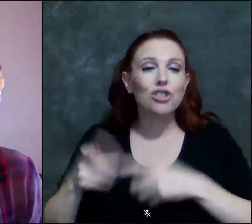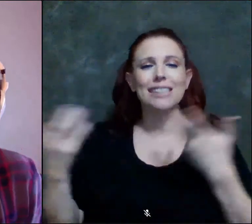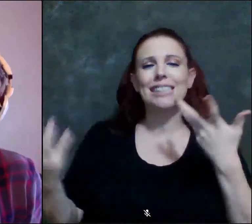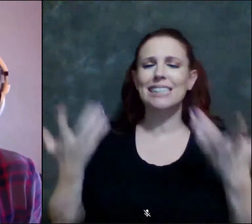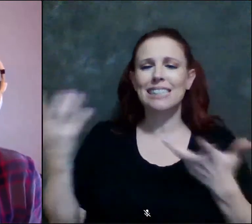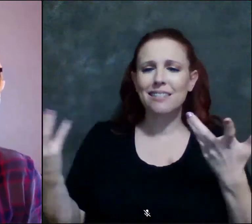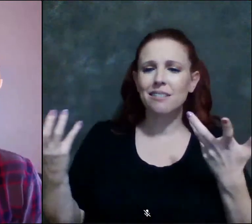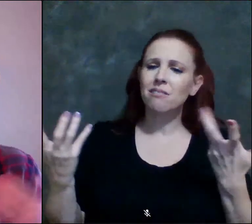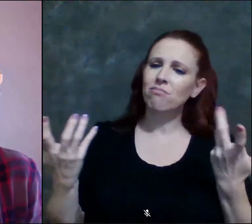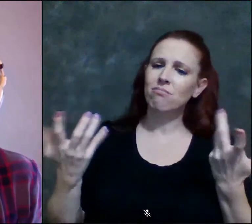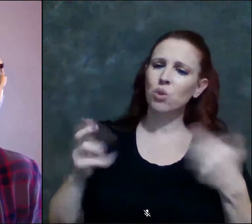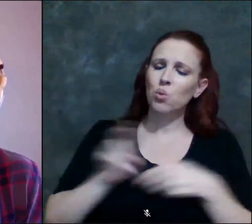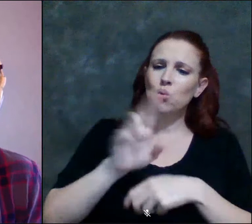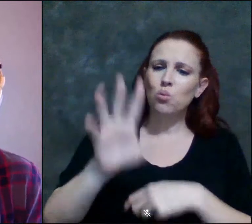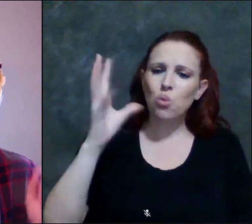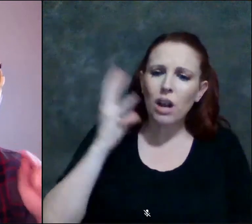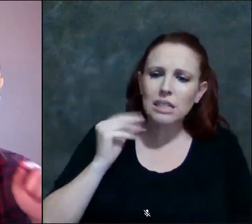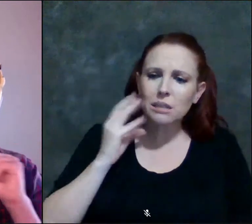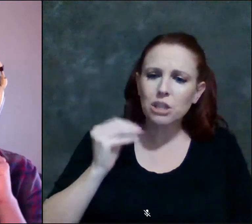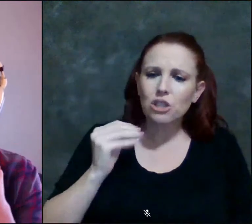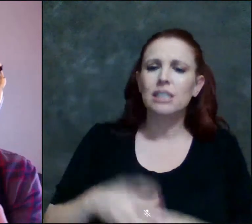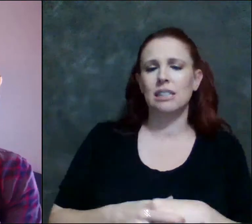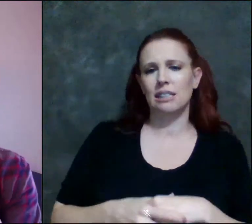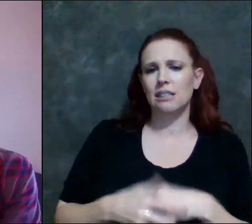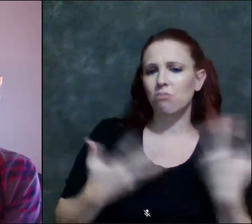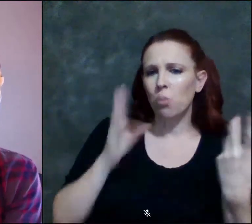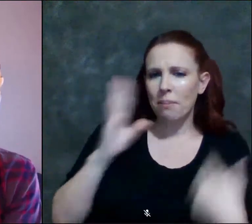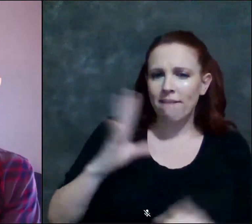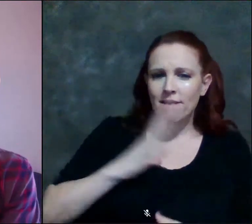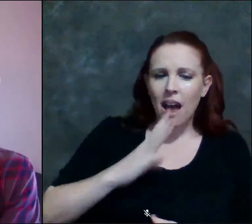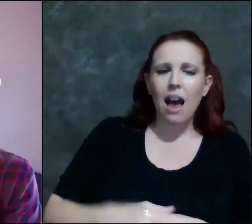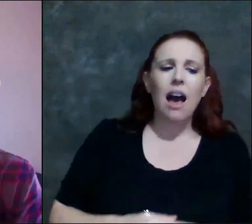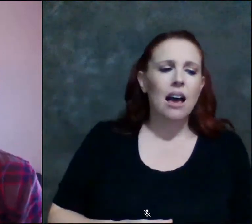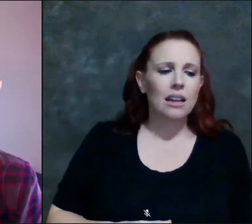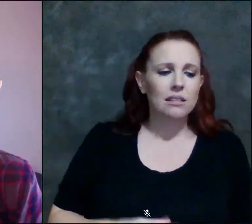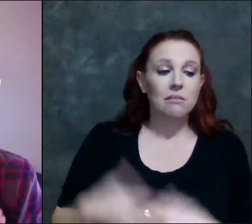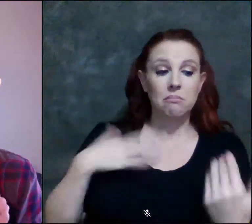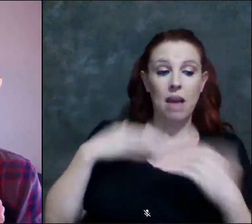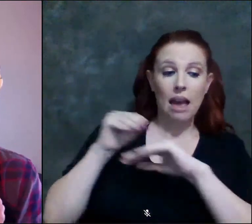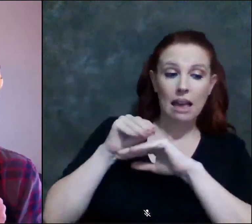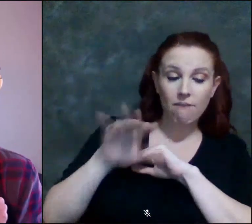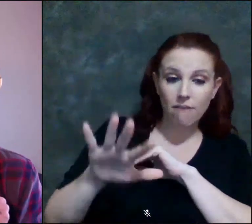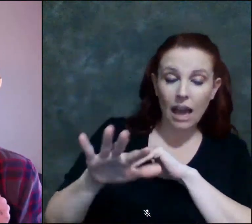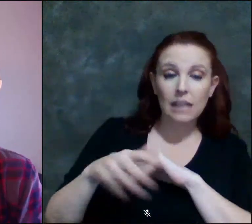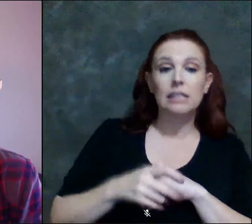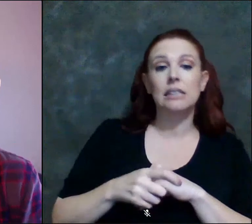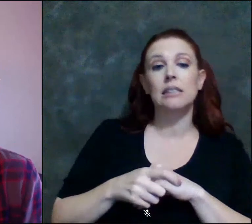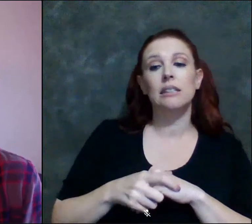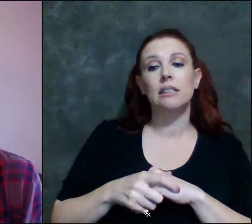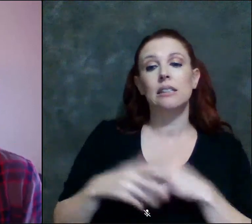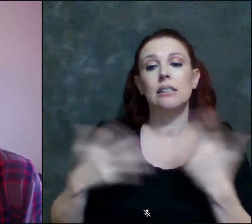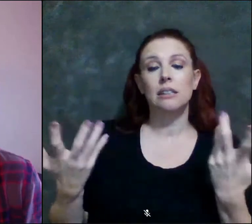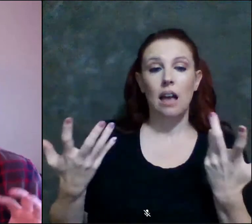speak from your experience, it's going to be fine. Here's what I would give you as an advice just for interviews is, I love